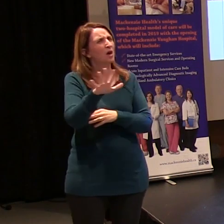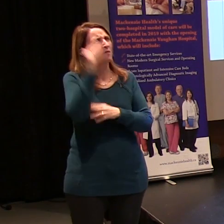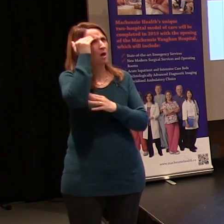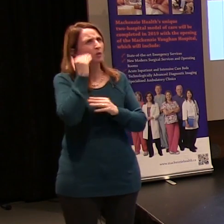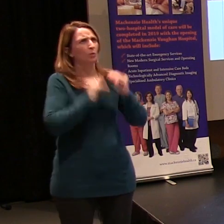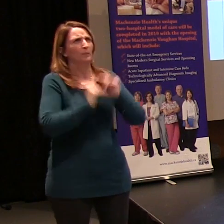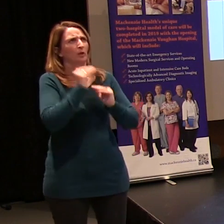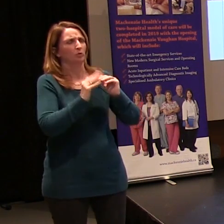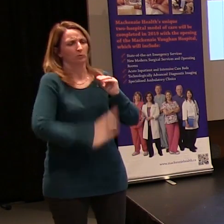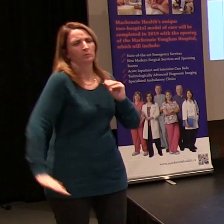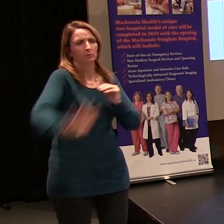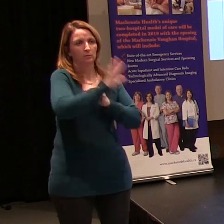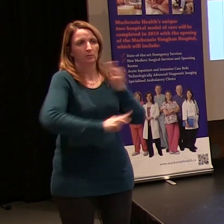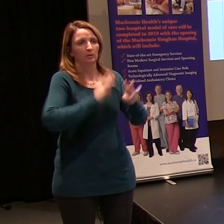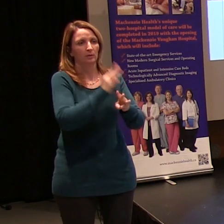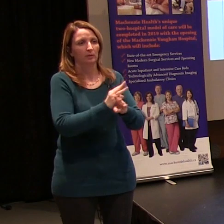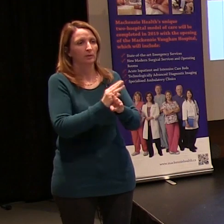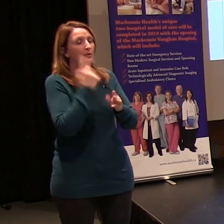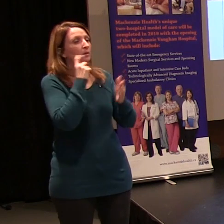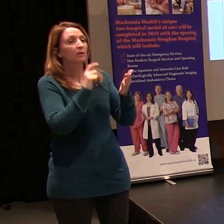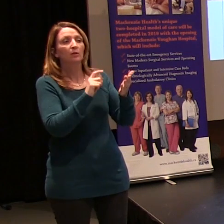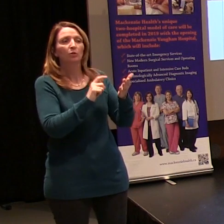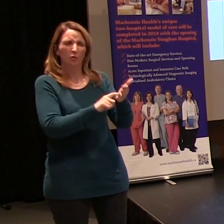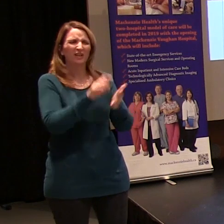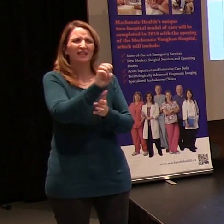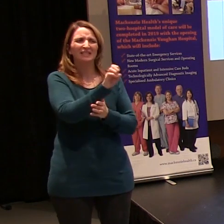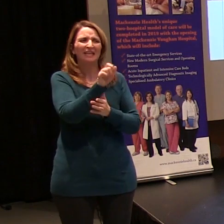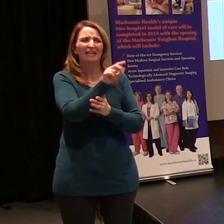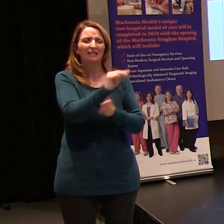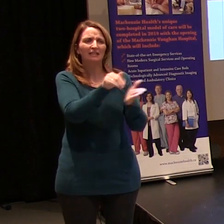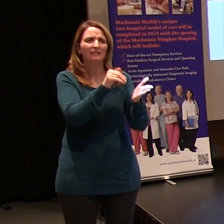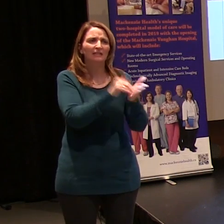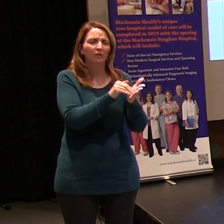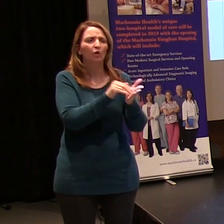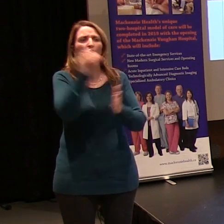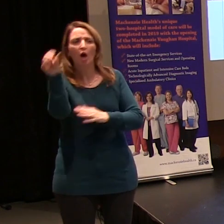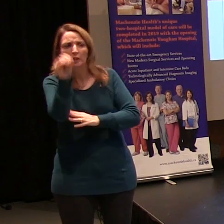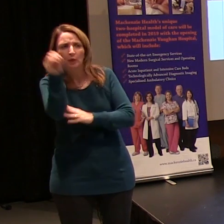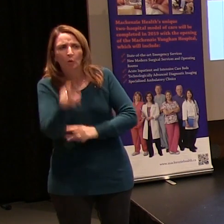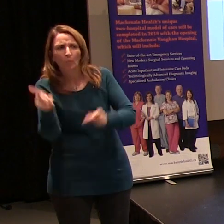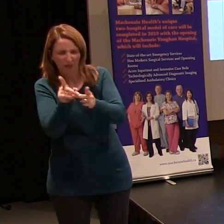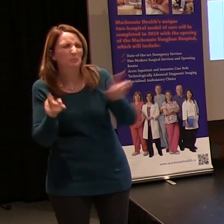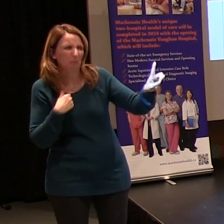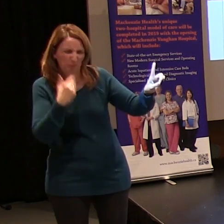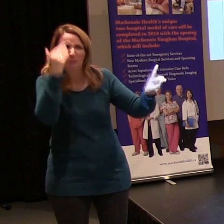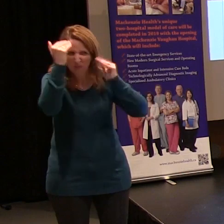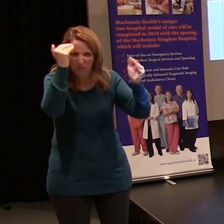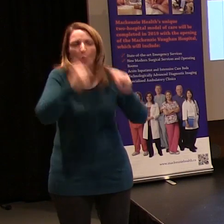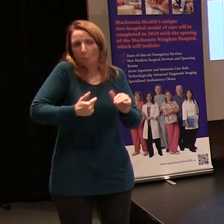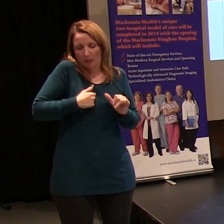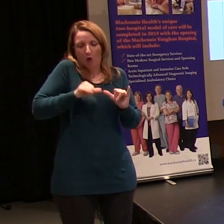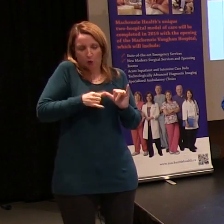around the world. You're probably familiar with Eaton Center, Ontario Place, and a lot of other public facilities that we are the